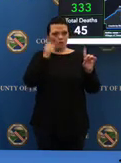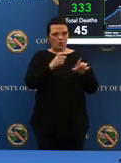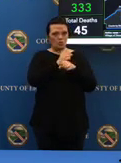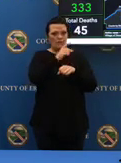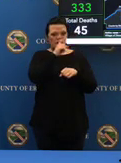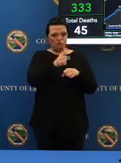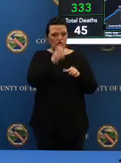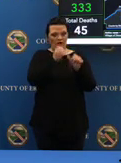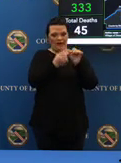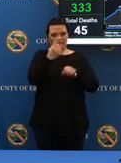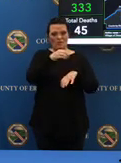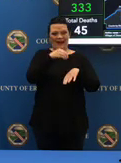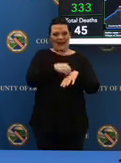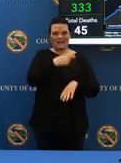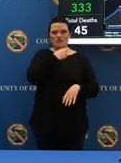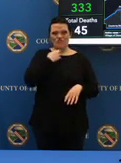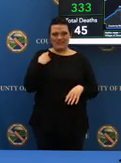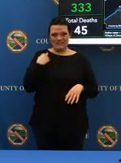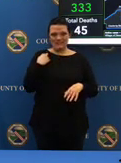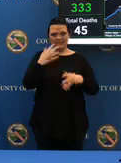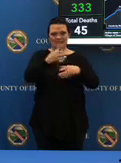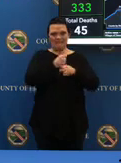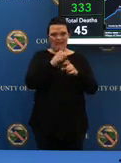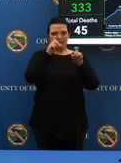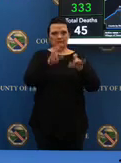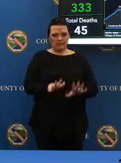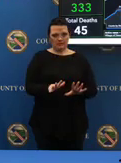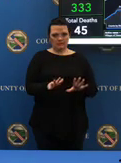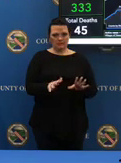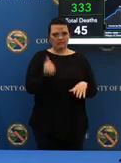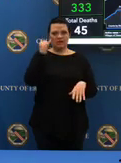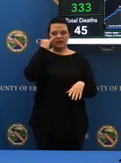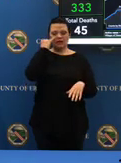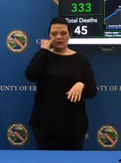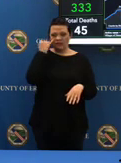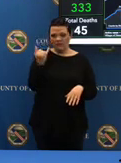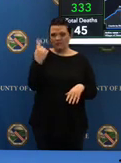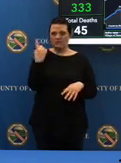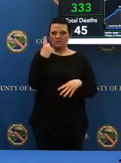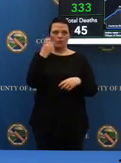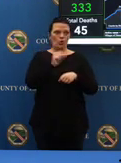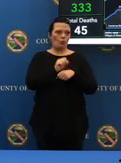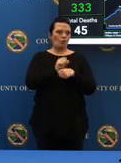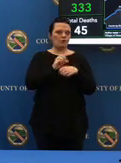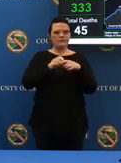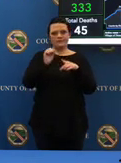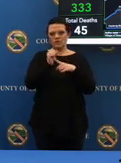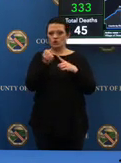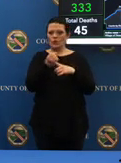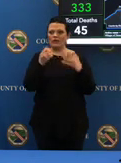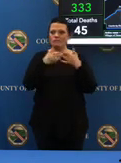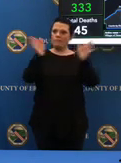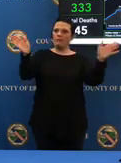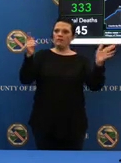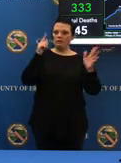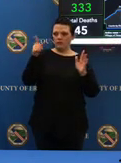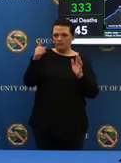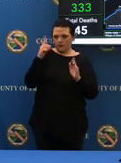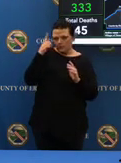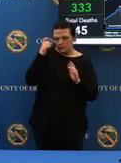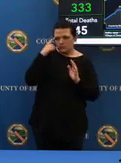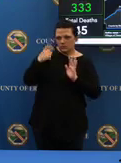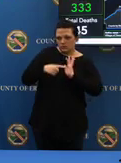are at risk get tested. If there is somebody who works in a setting that is in the public and they are showing the signs